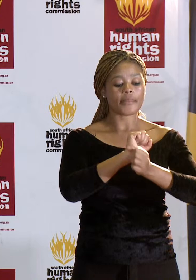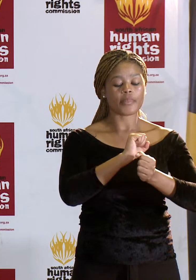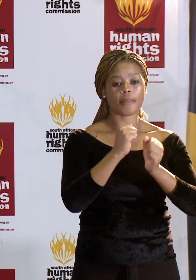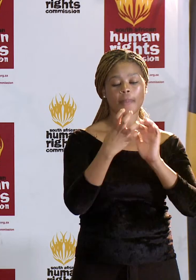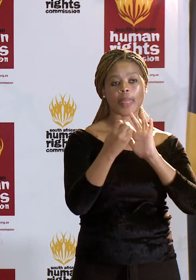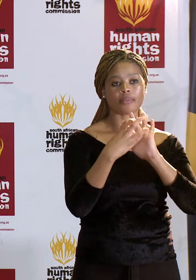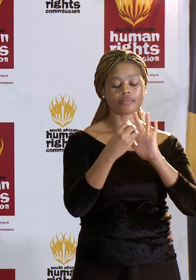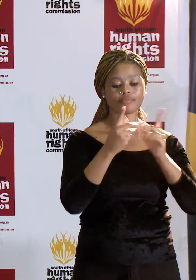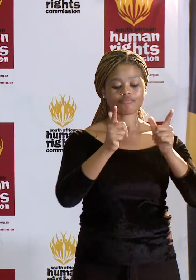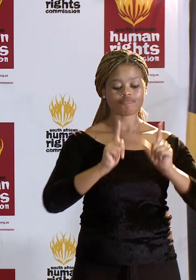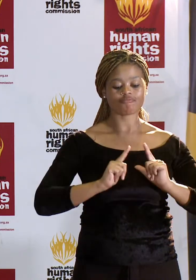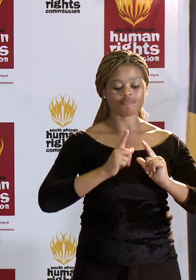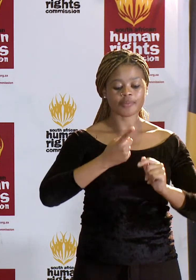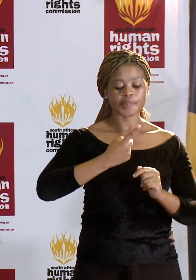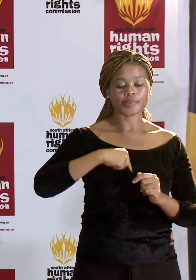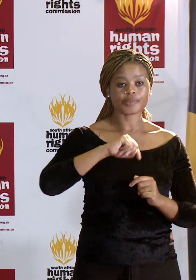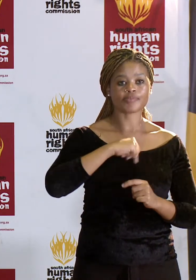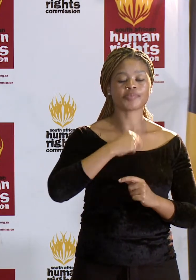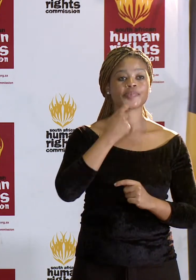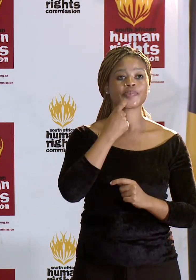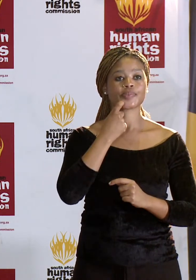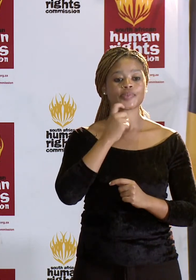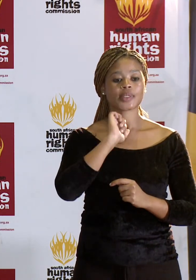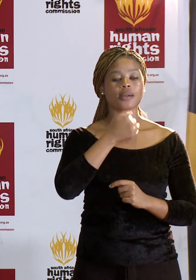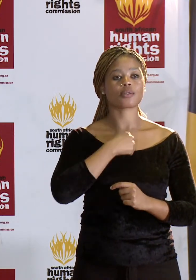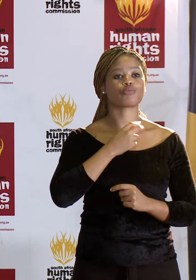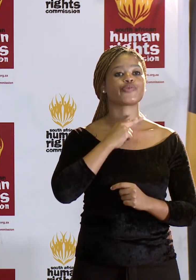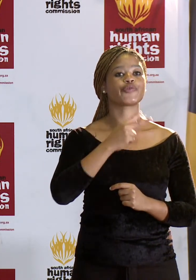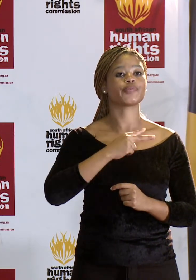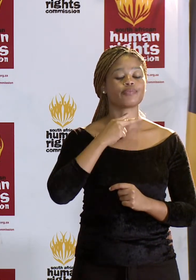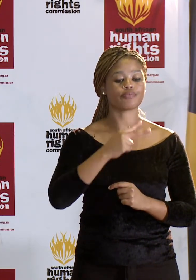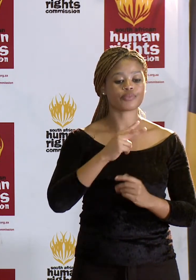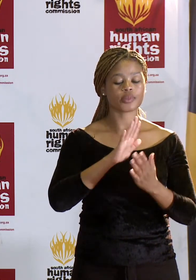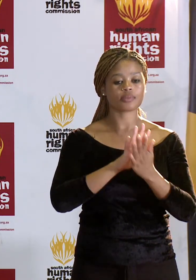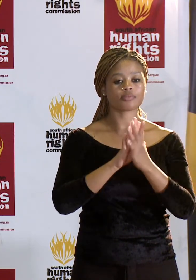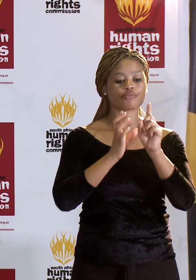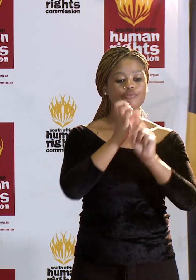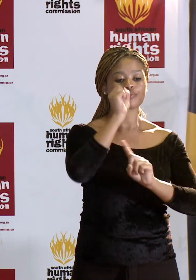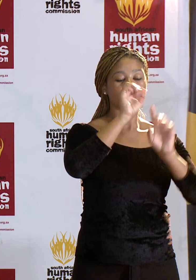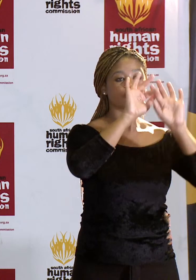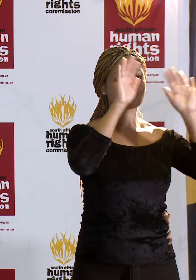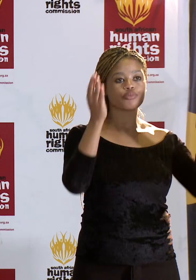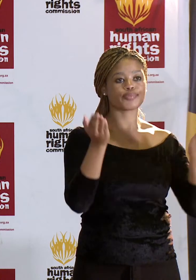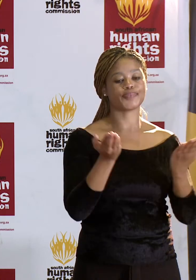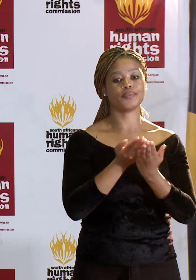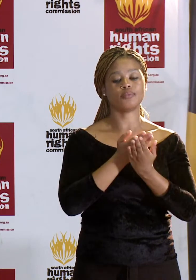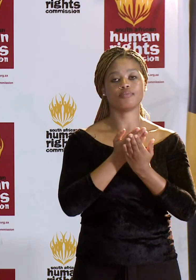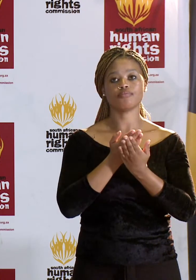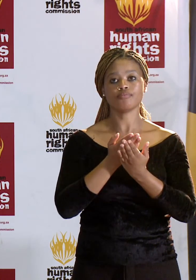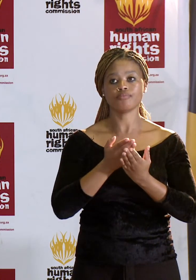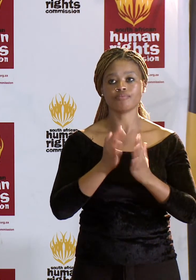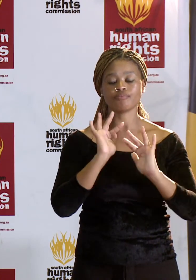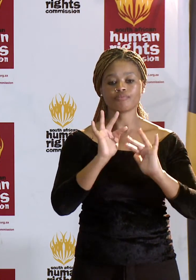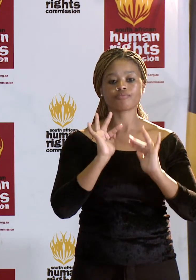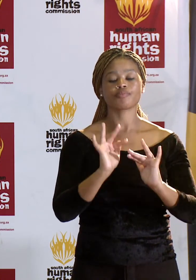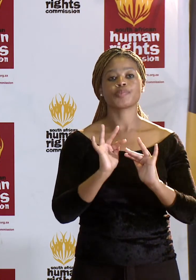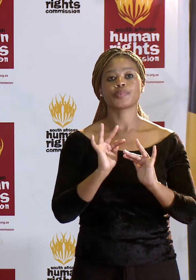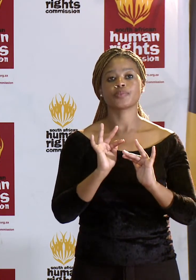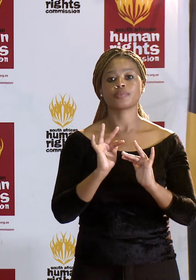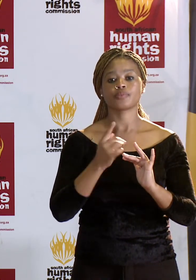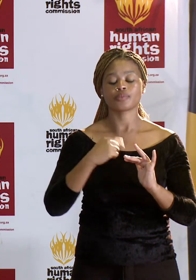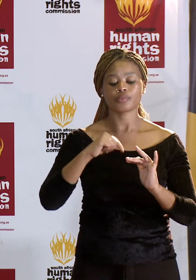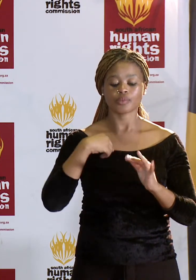has allowed us to amplify our voices and reach global audience,